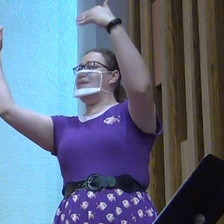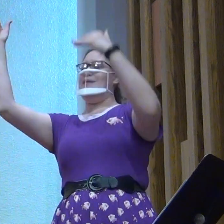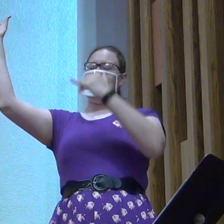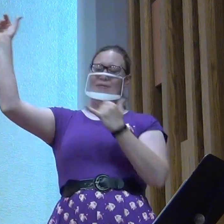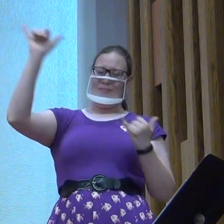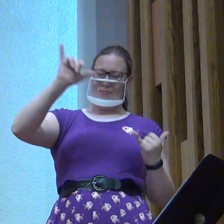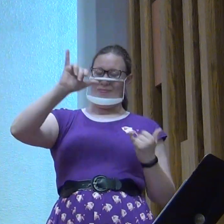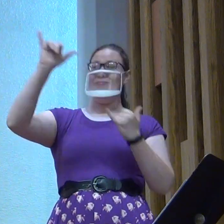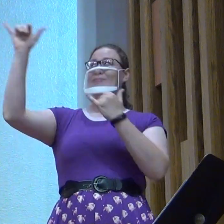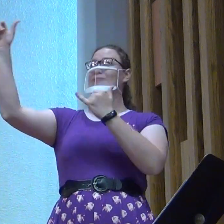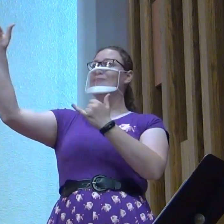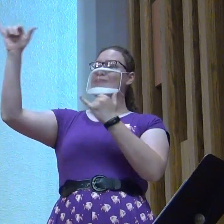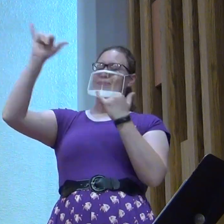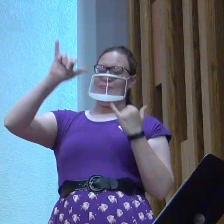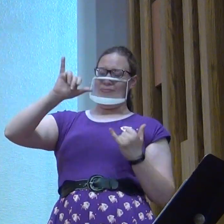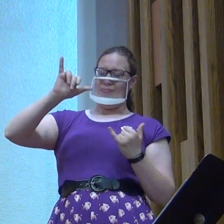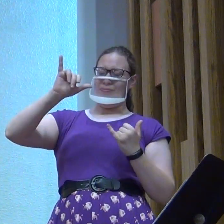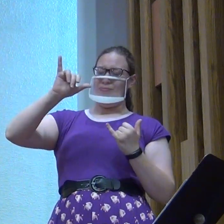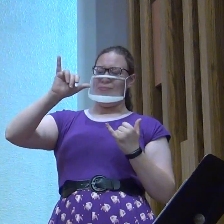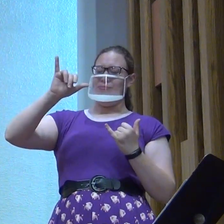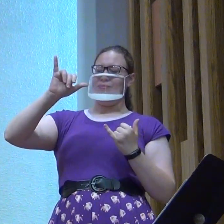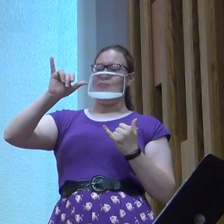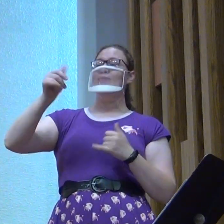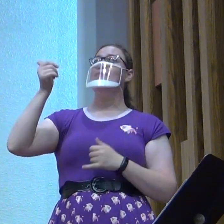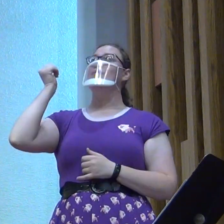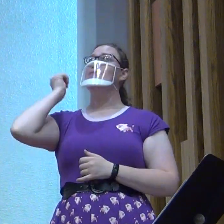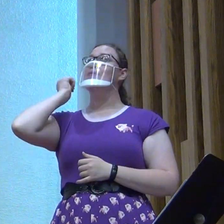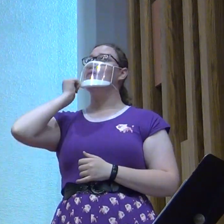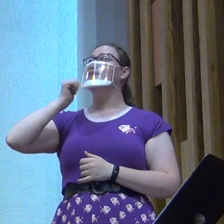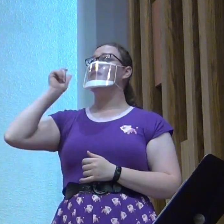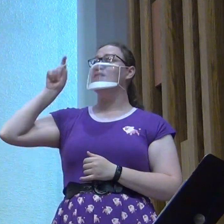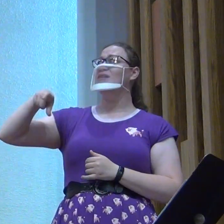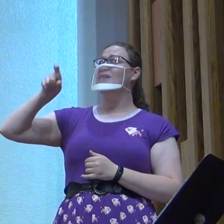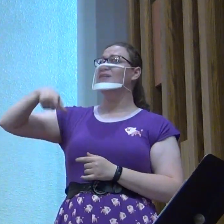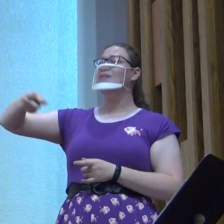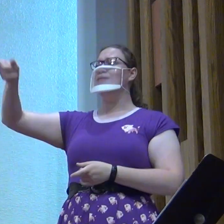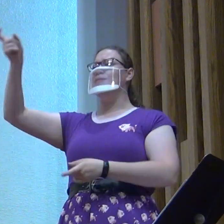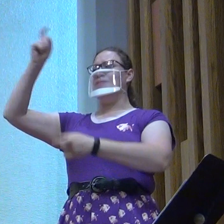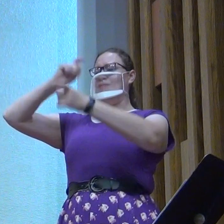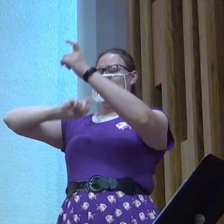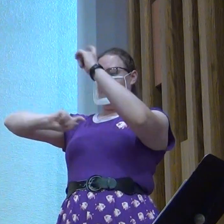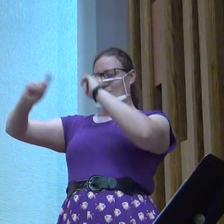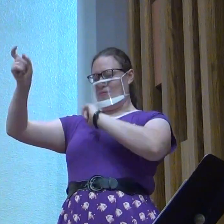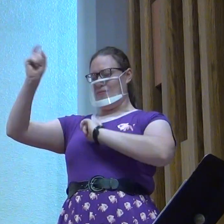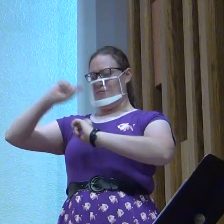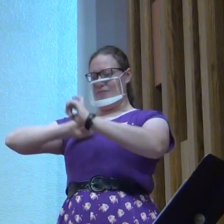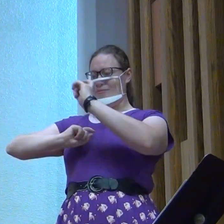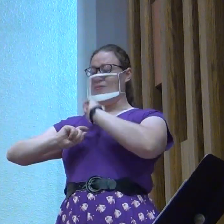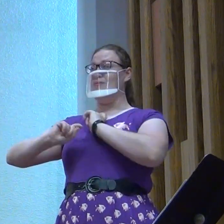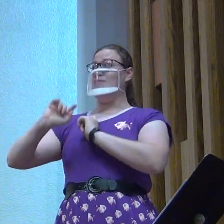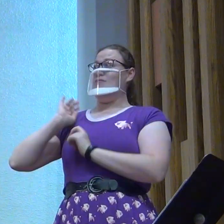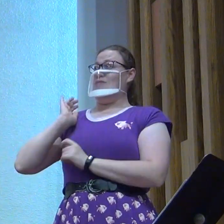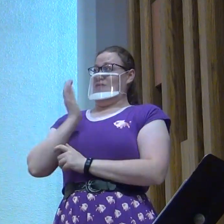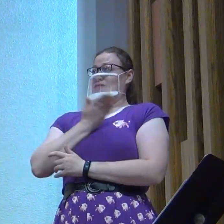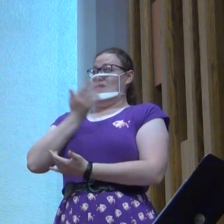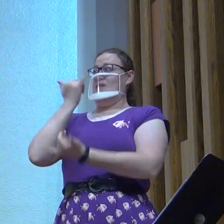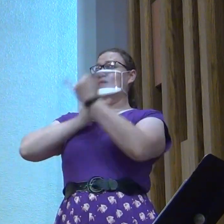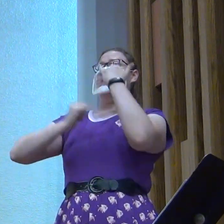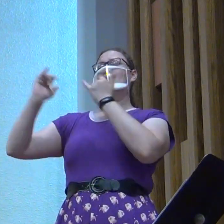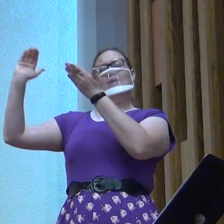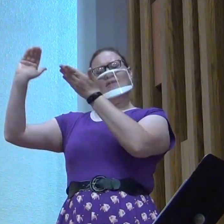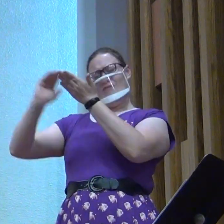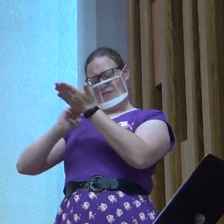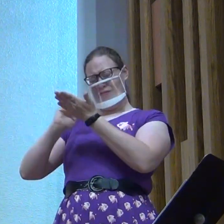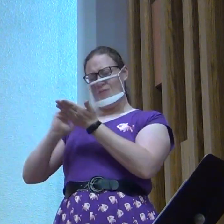it is in heaven. Give us this day our daily bread, and forgive